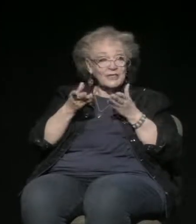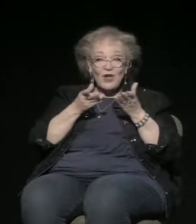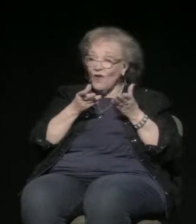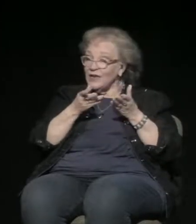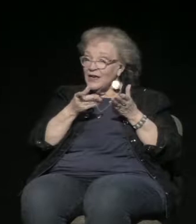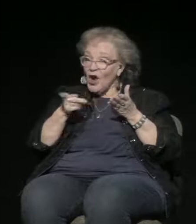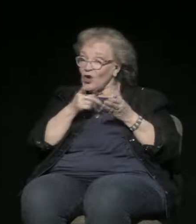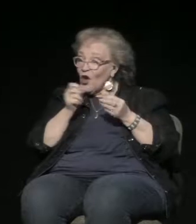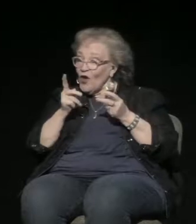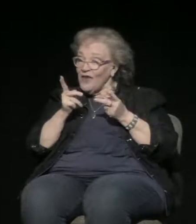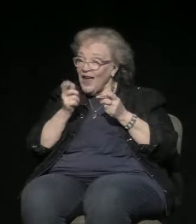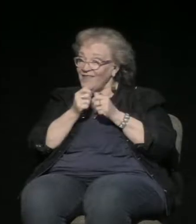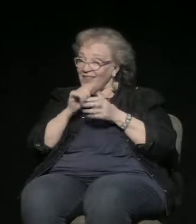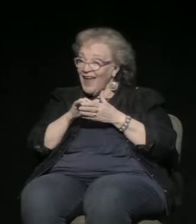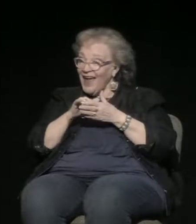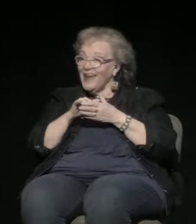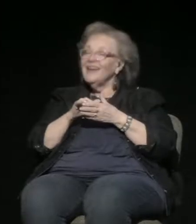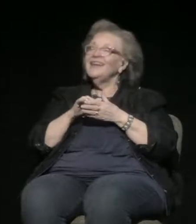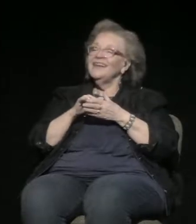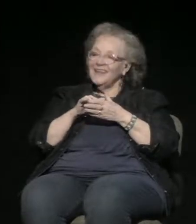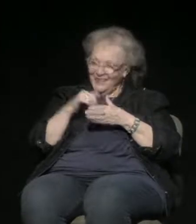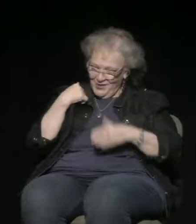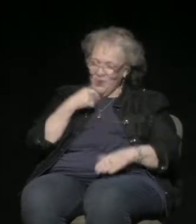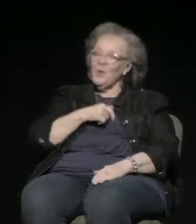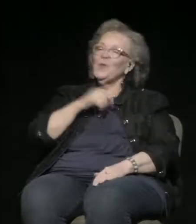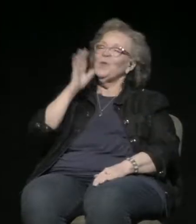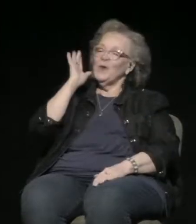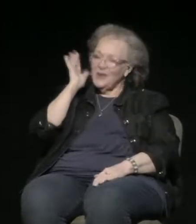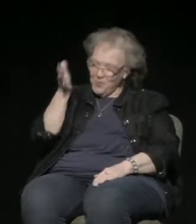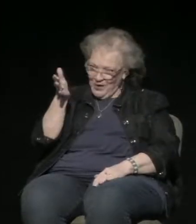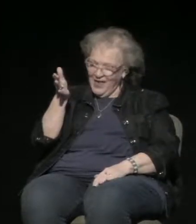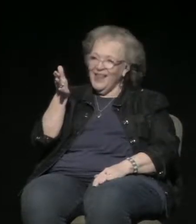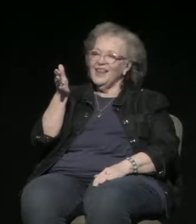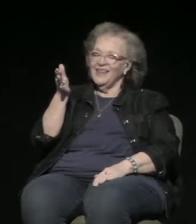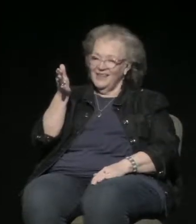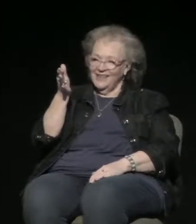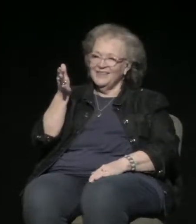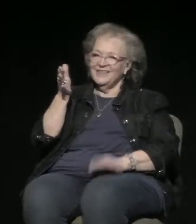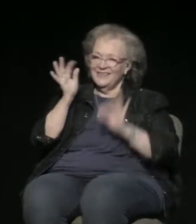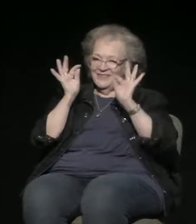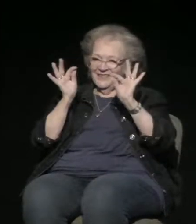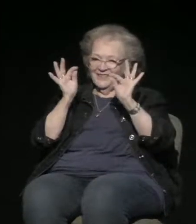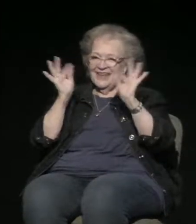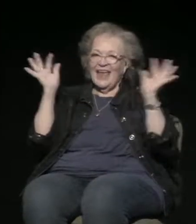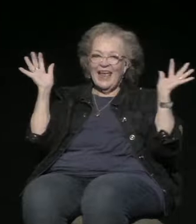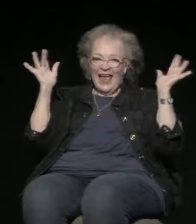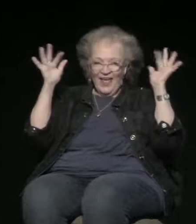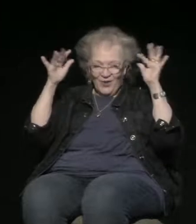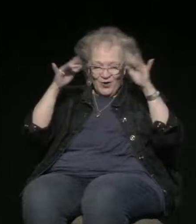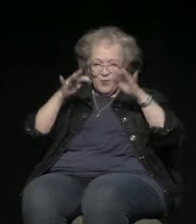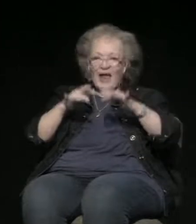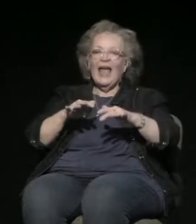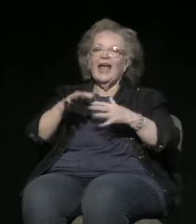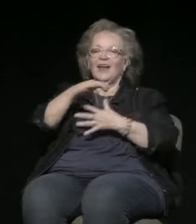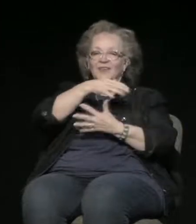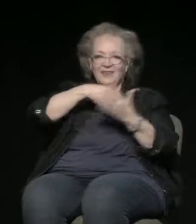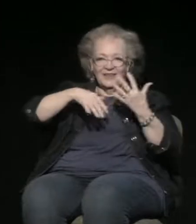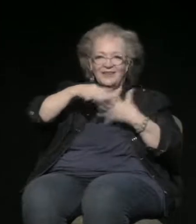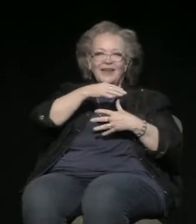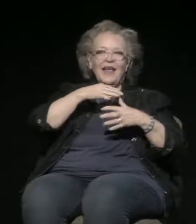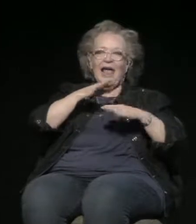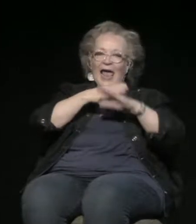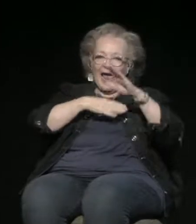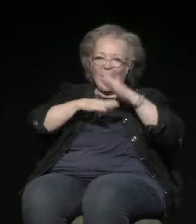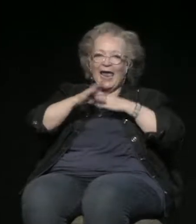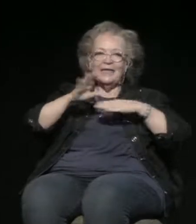Are you okay with that? If so say We will Very good Well let's gather around As the family and friends Gather around And just put